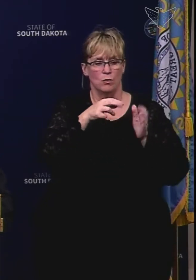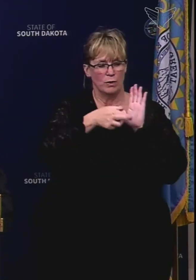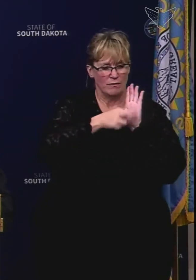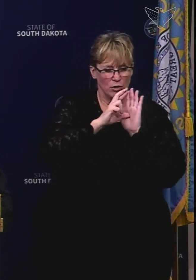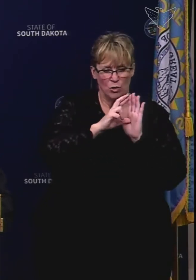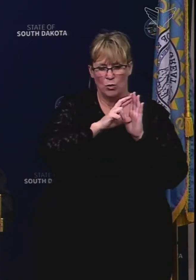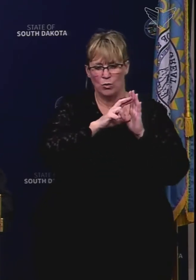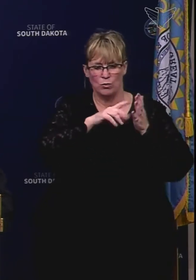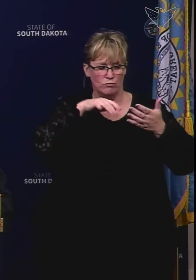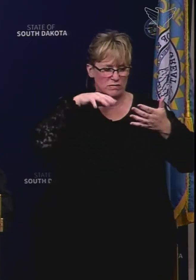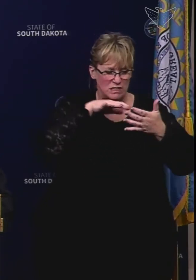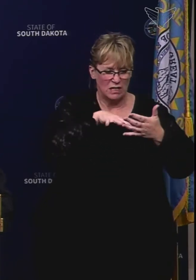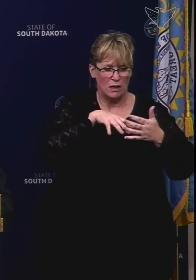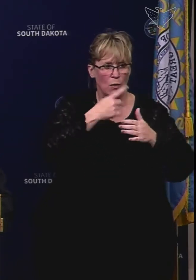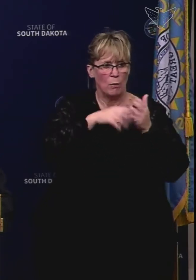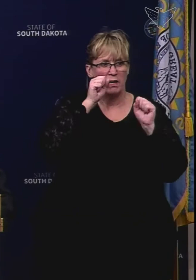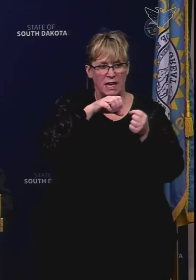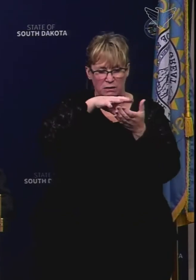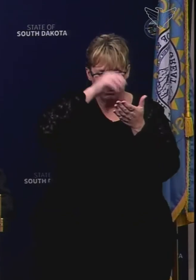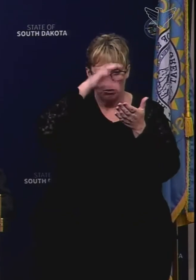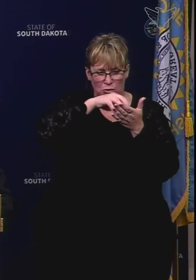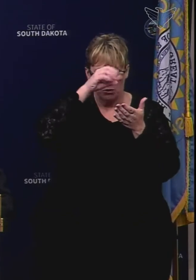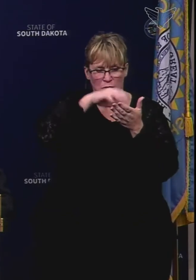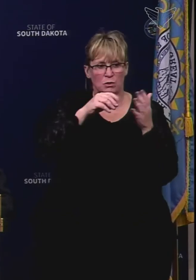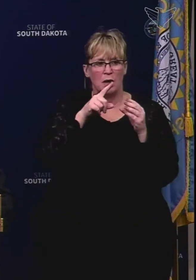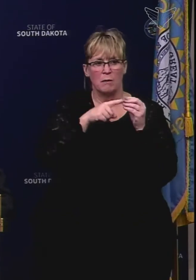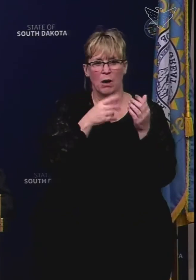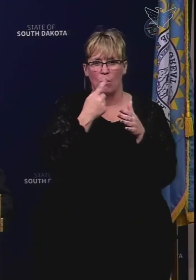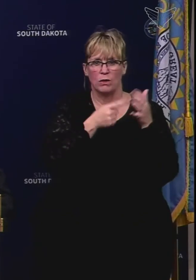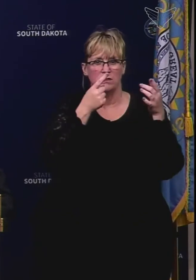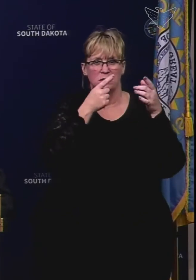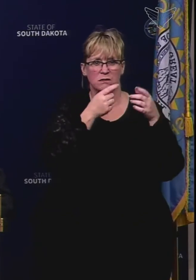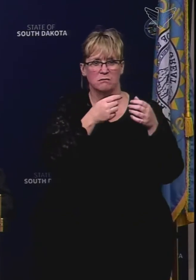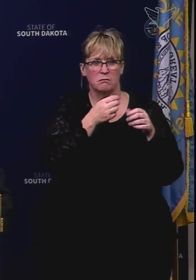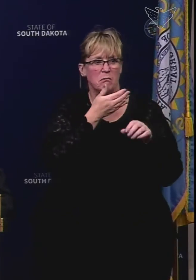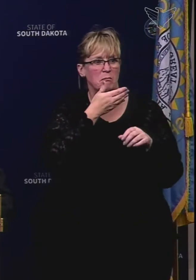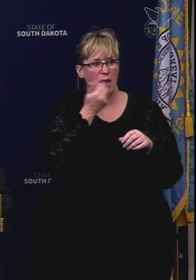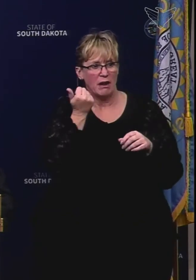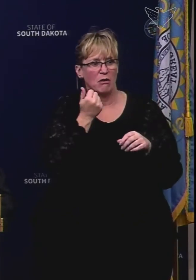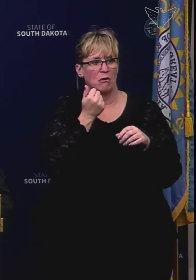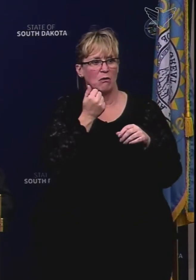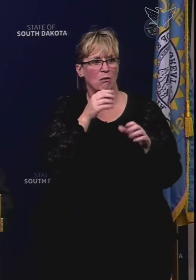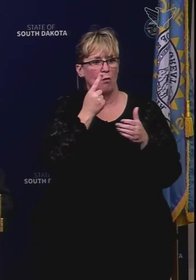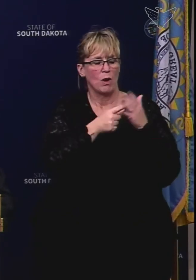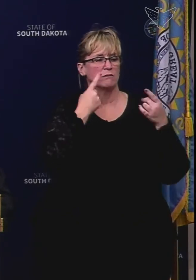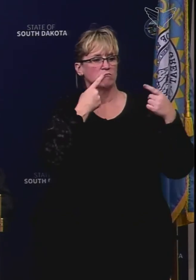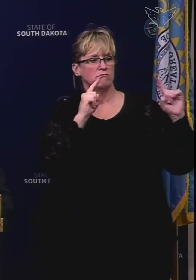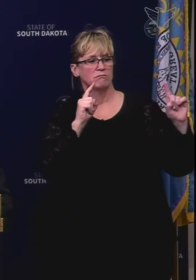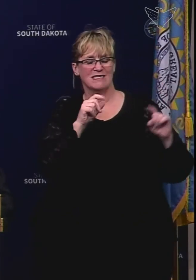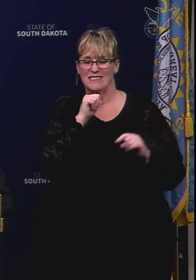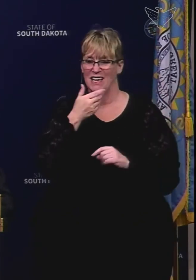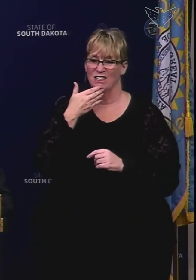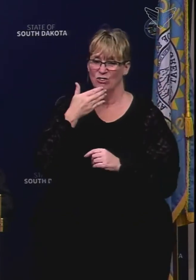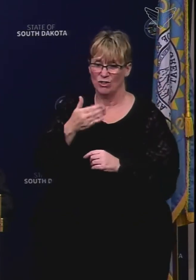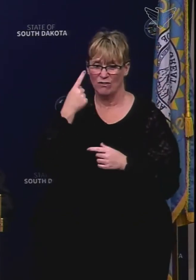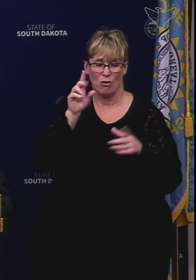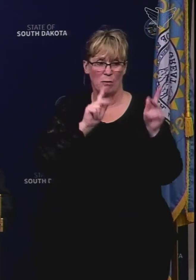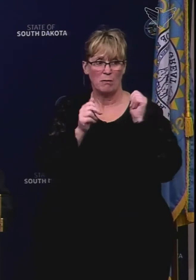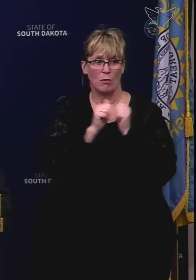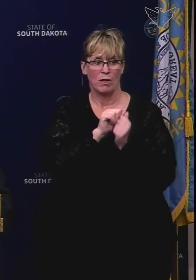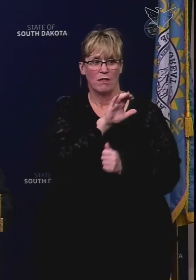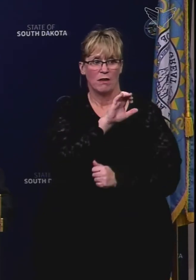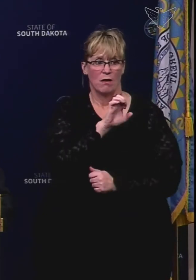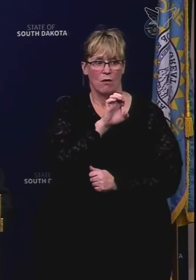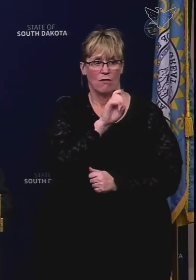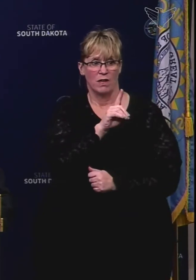at that, seeing what we can learn about what's maybe working better and what's maybe not working as well for folks with COVID, and